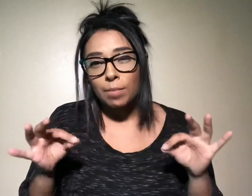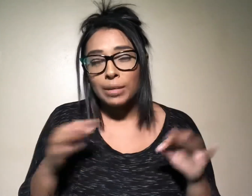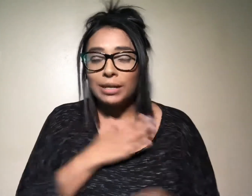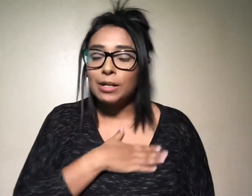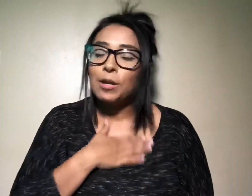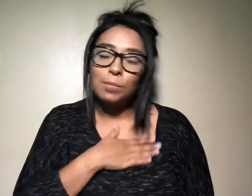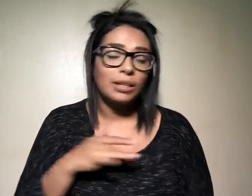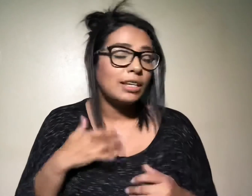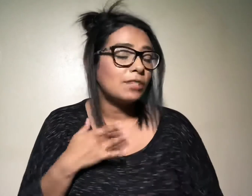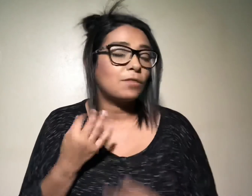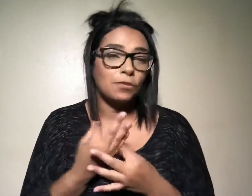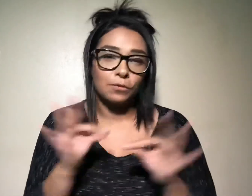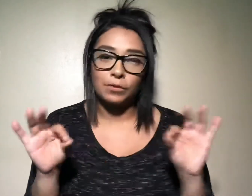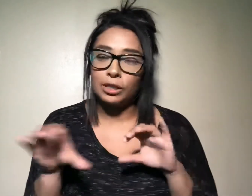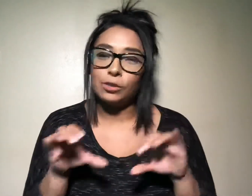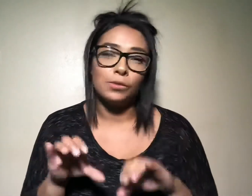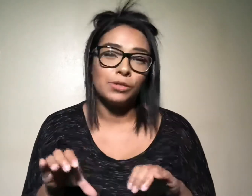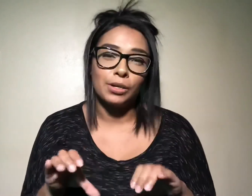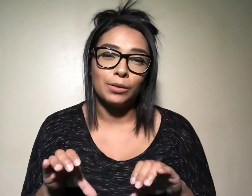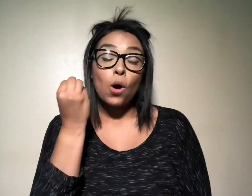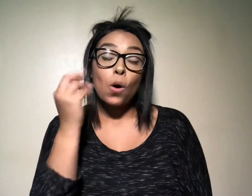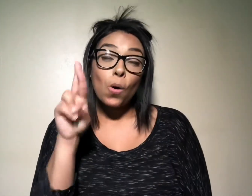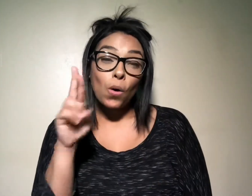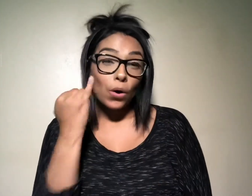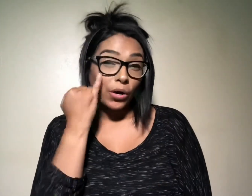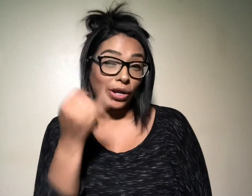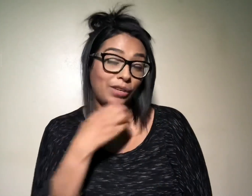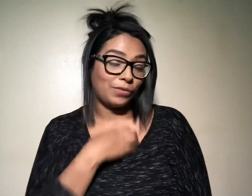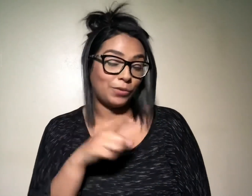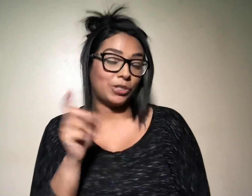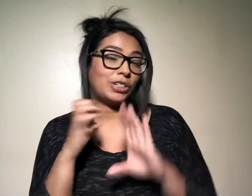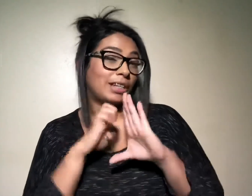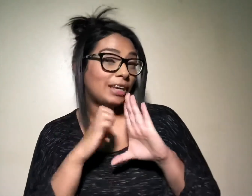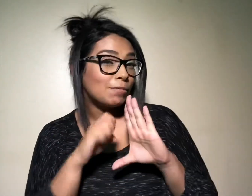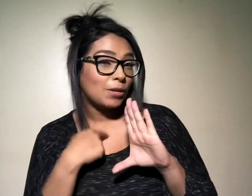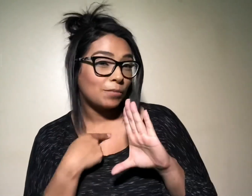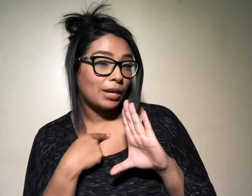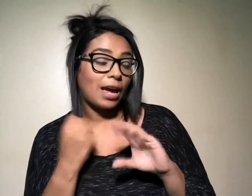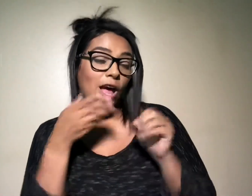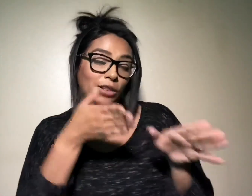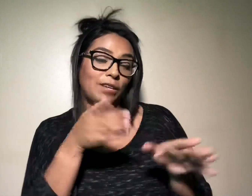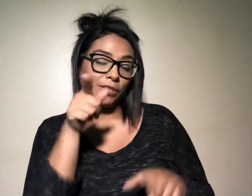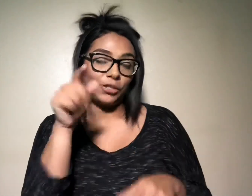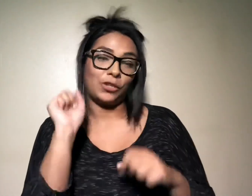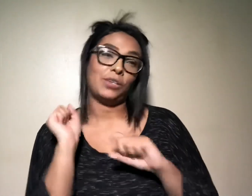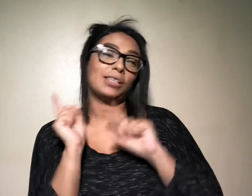comments, please feel free to do so. Or if you wish to email me, I will leave it so